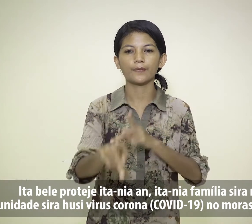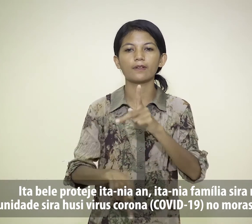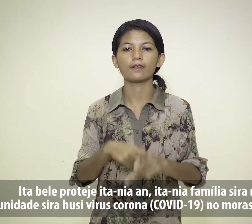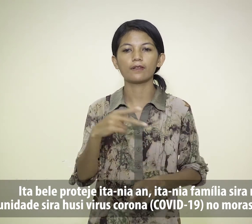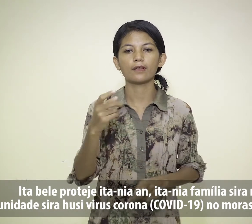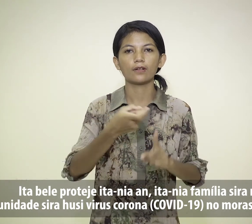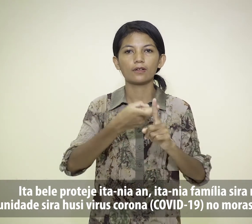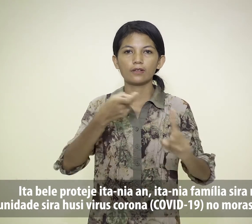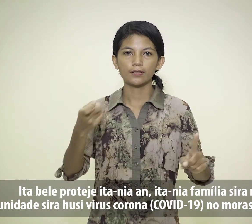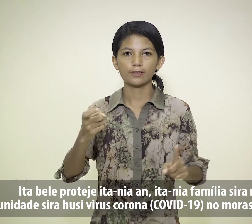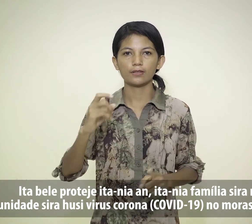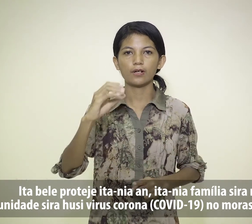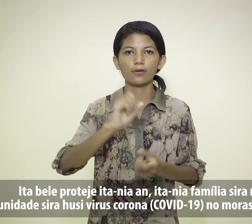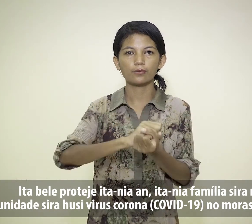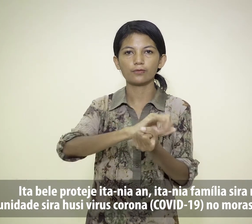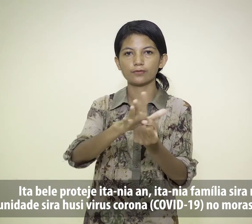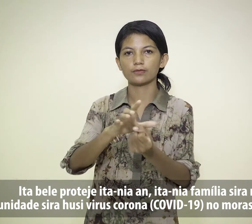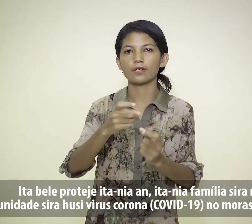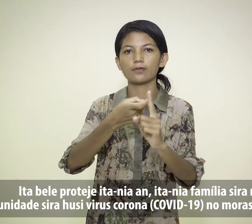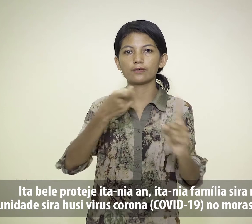recensia, no mora sira seluk.